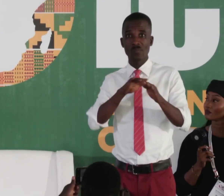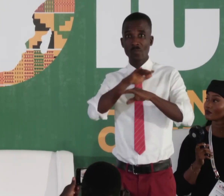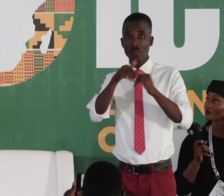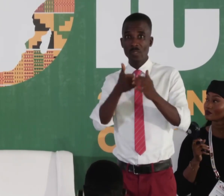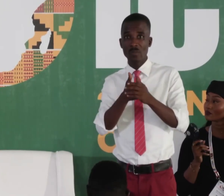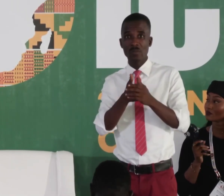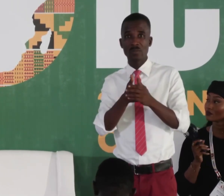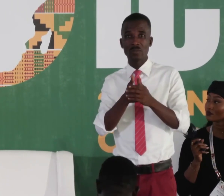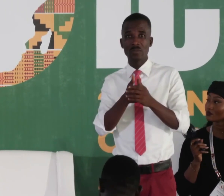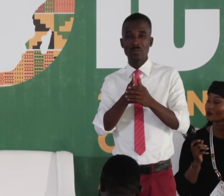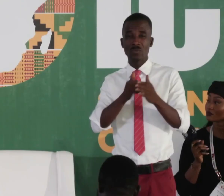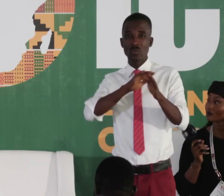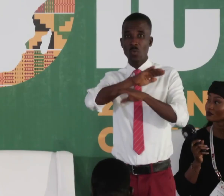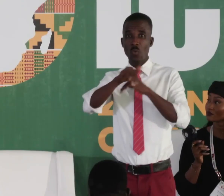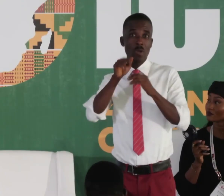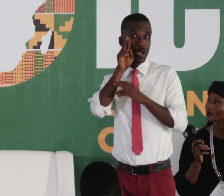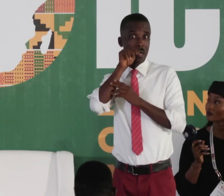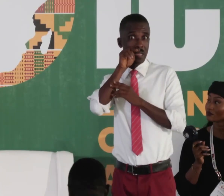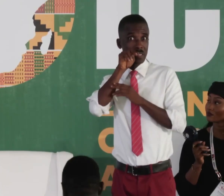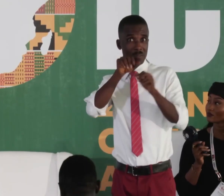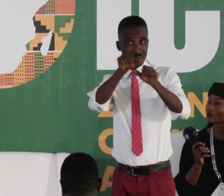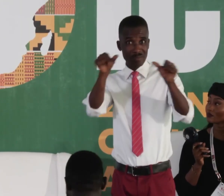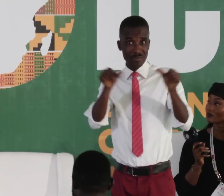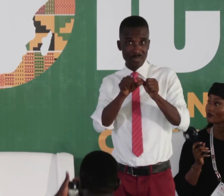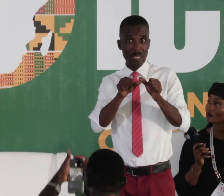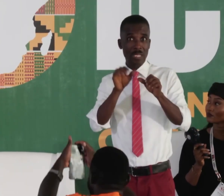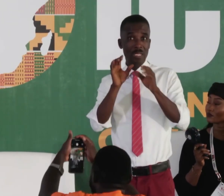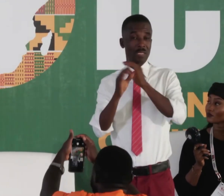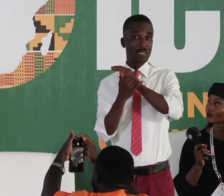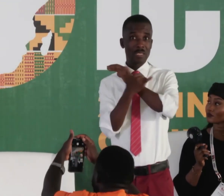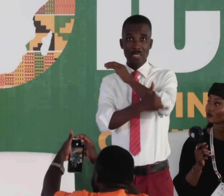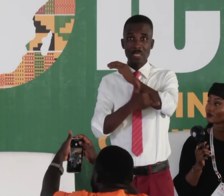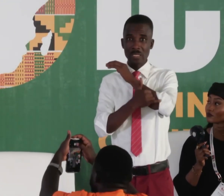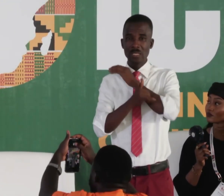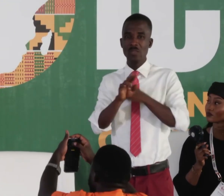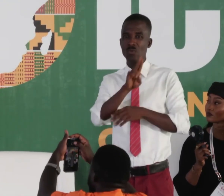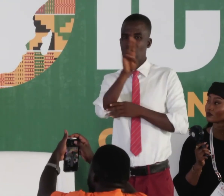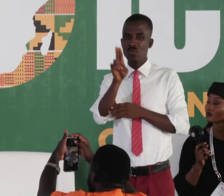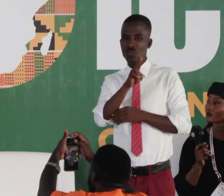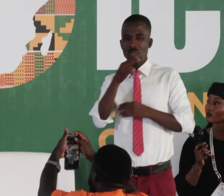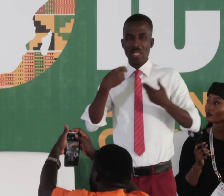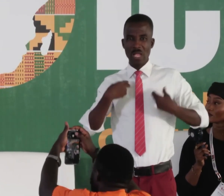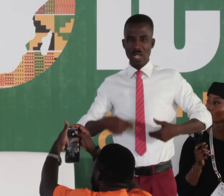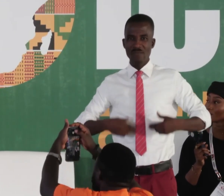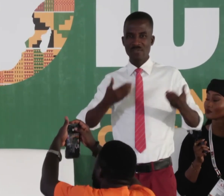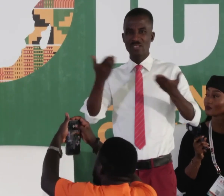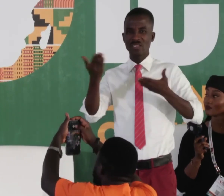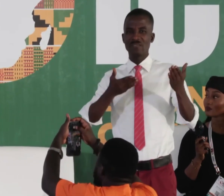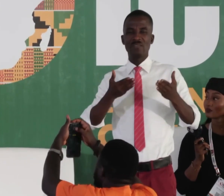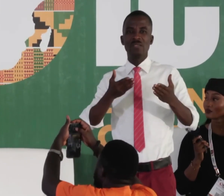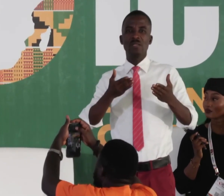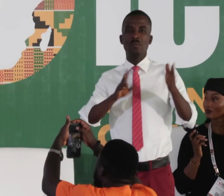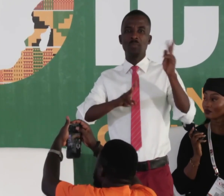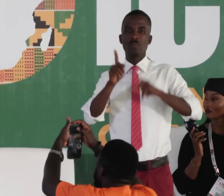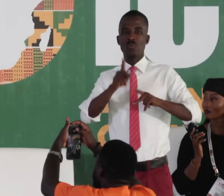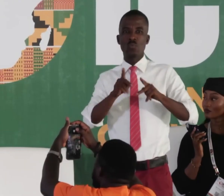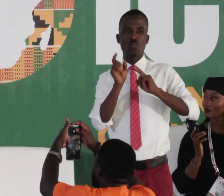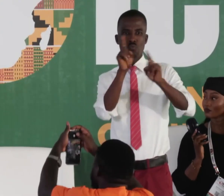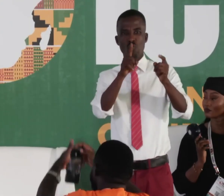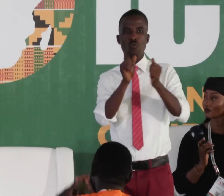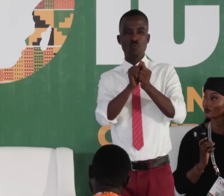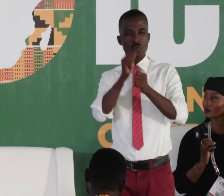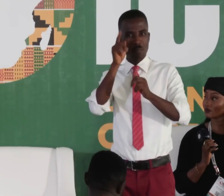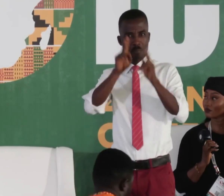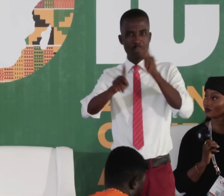cross-sectional in a north-central Nigerian city. We used a health facility that provides services to people living with HIV, and